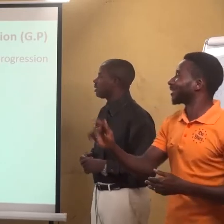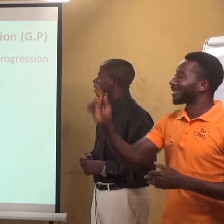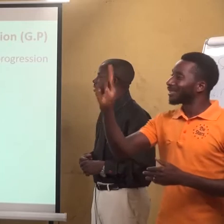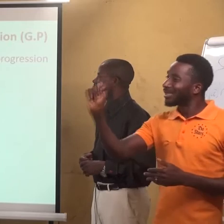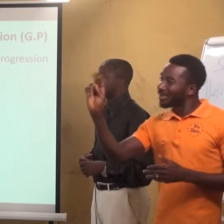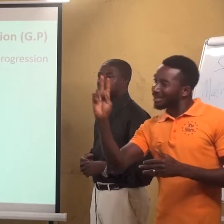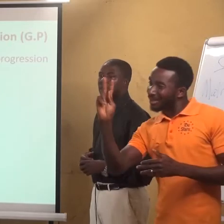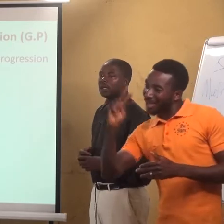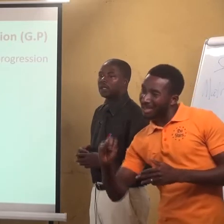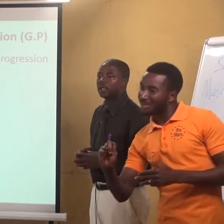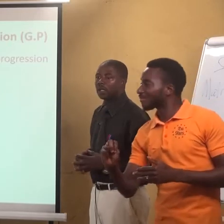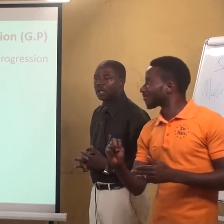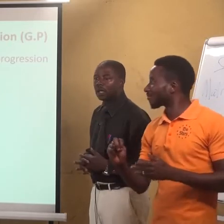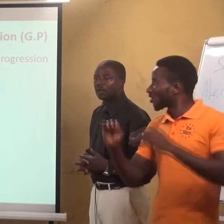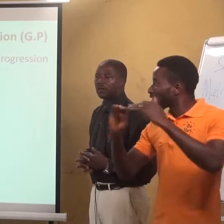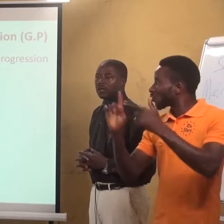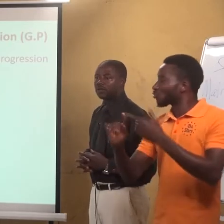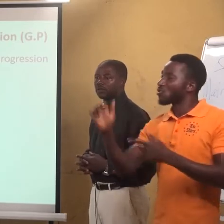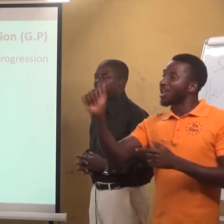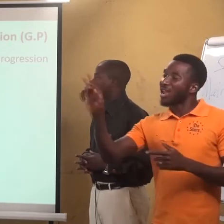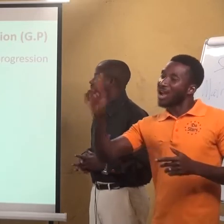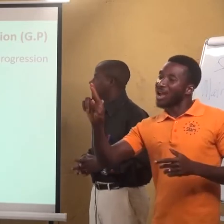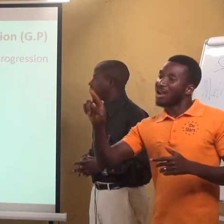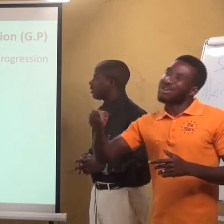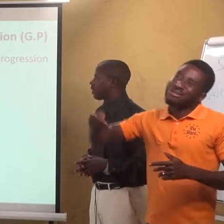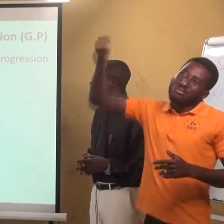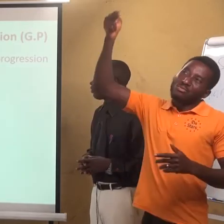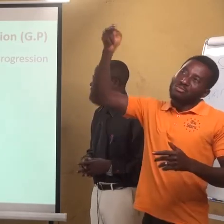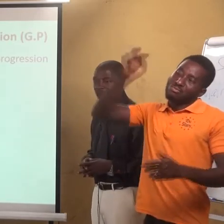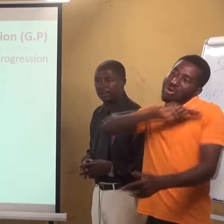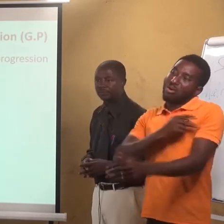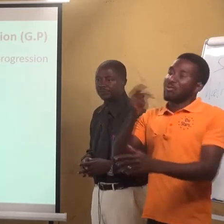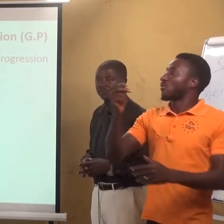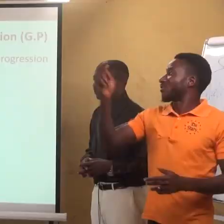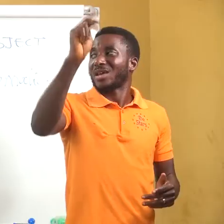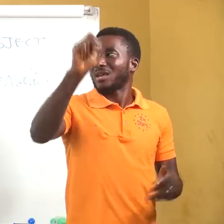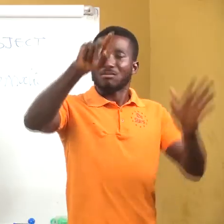n equals AR raised to the power n minus 1,